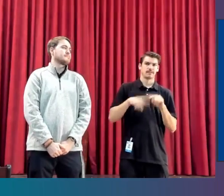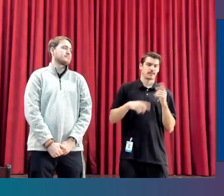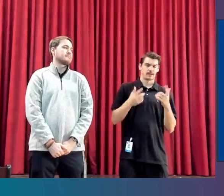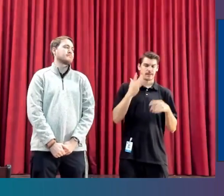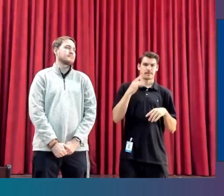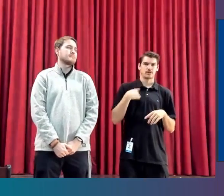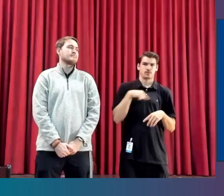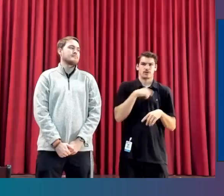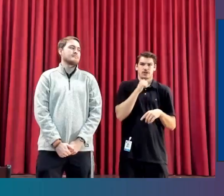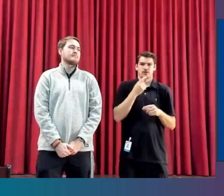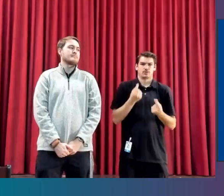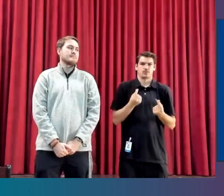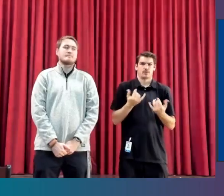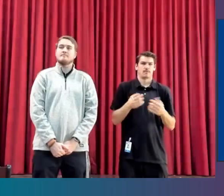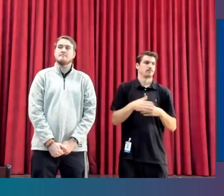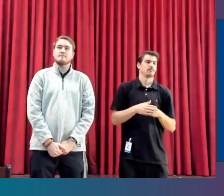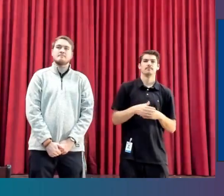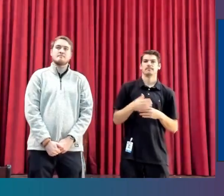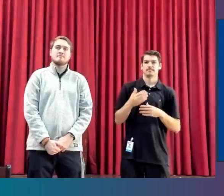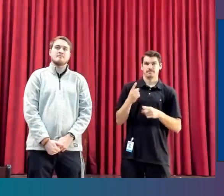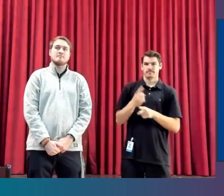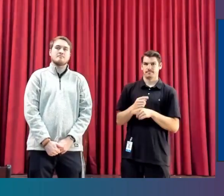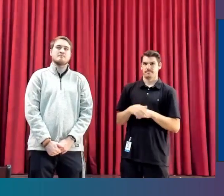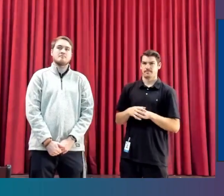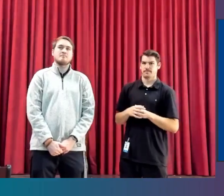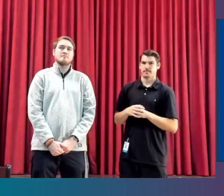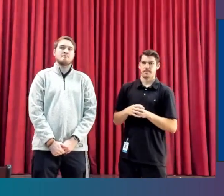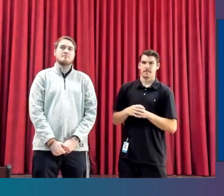exactly sure what to do.